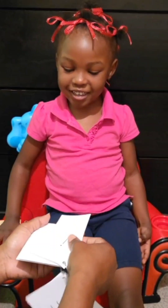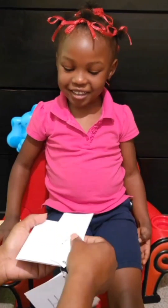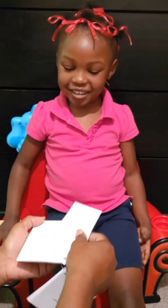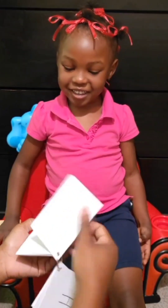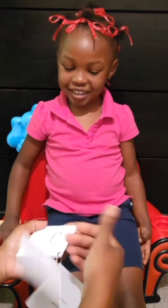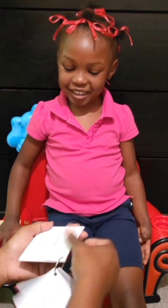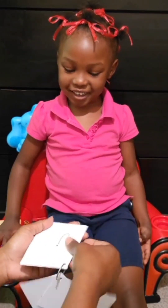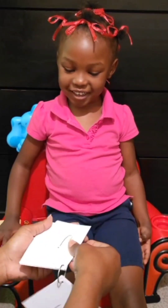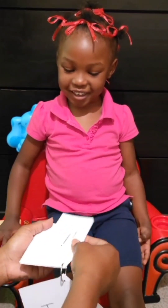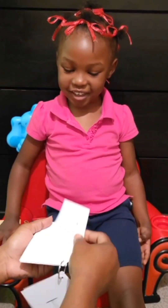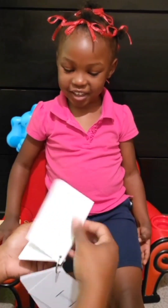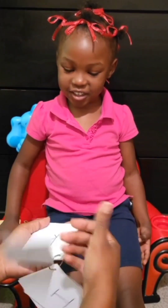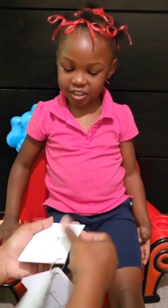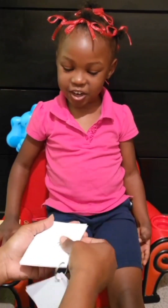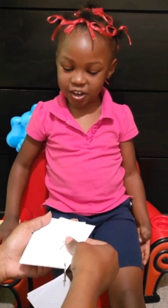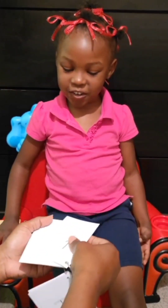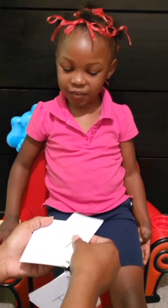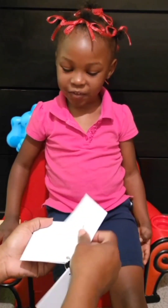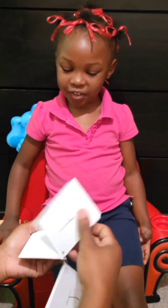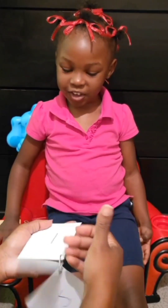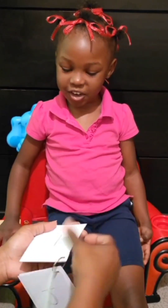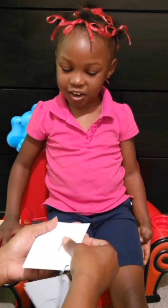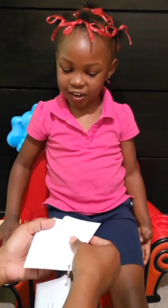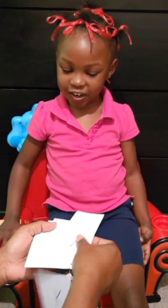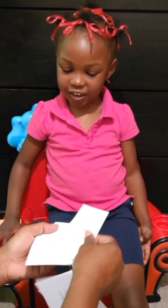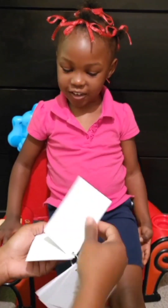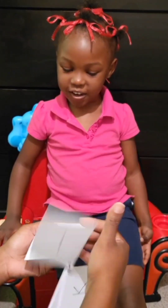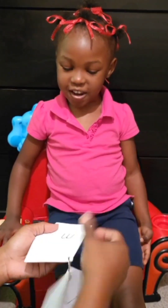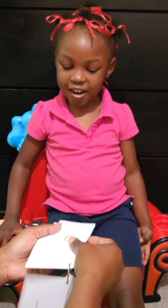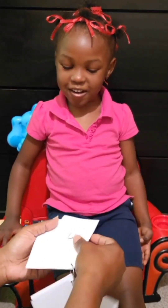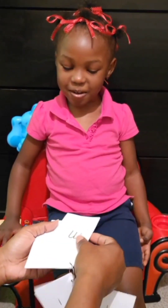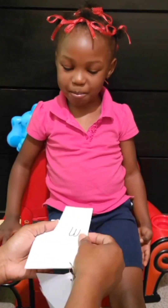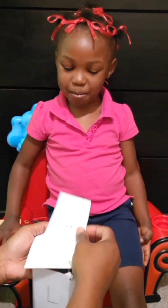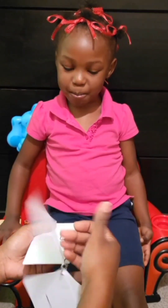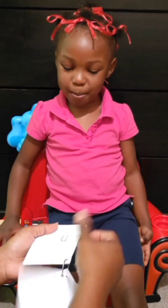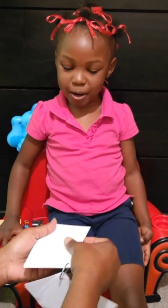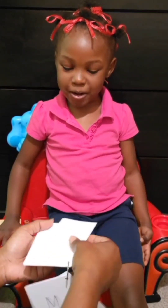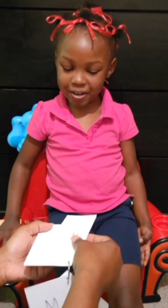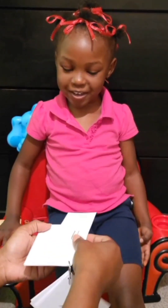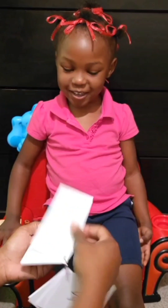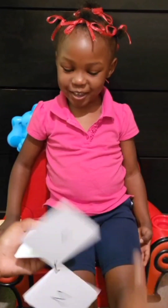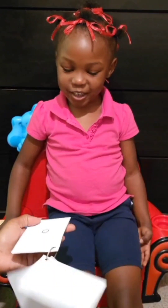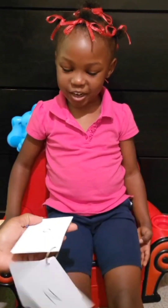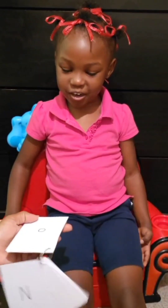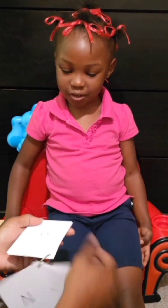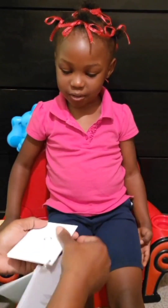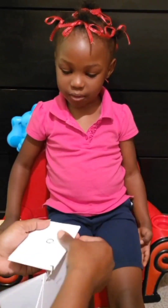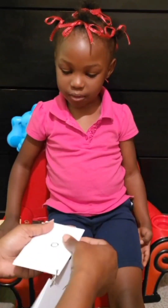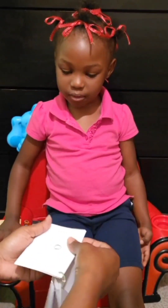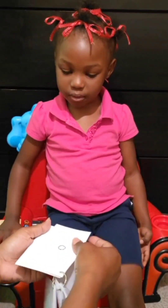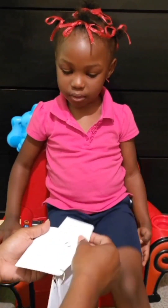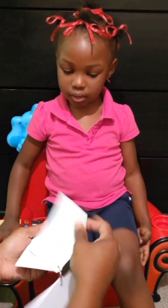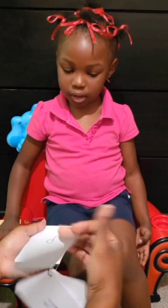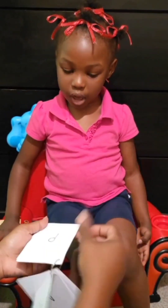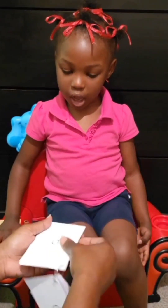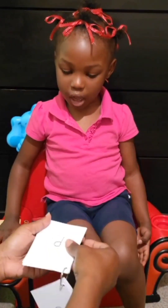E. E. J. J. K. K. L. L. M. M. N. N. A. A.